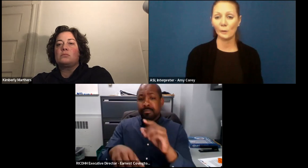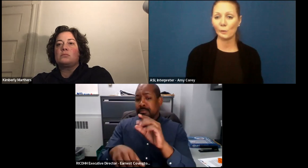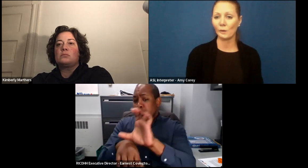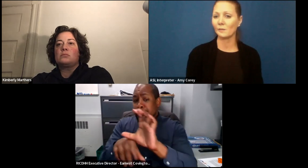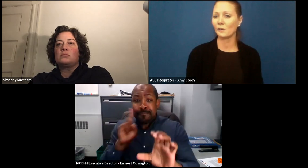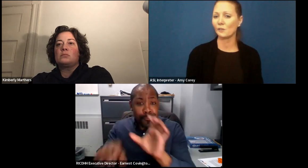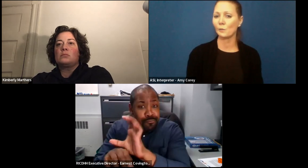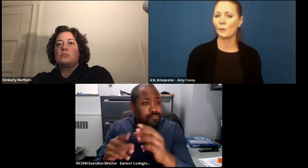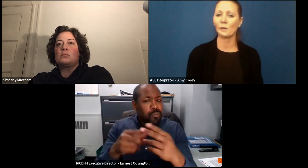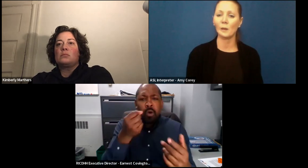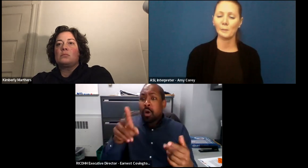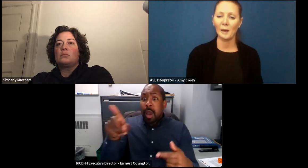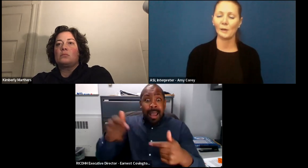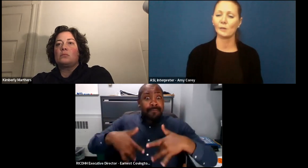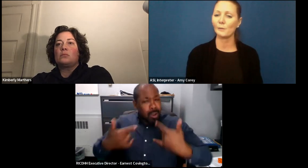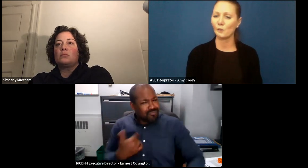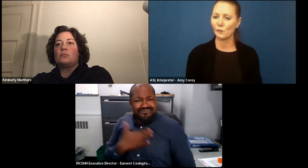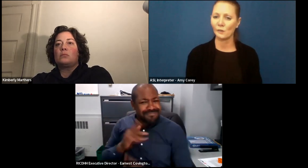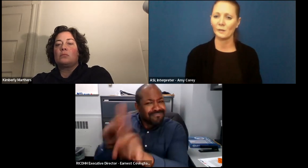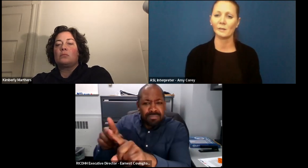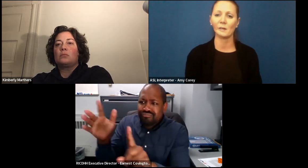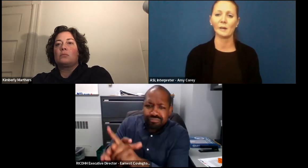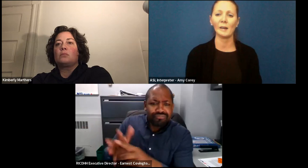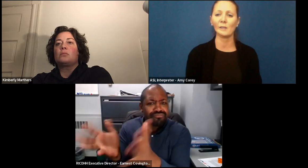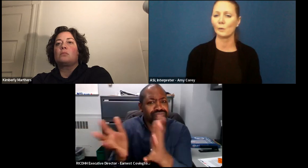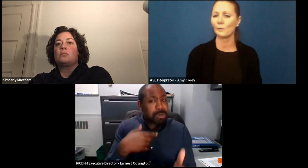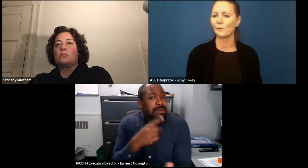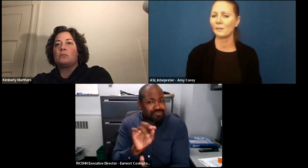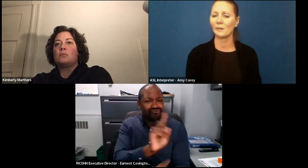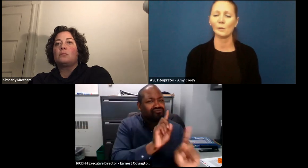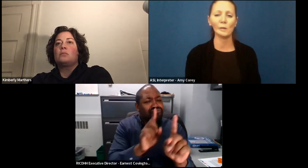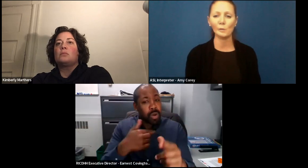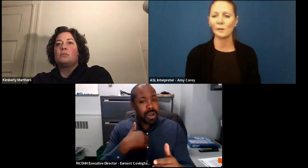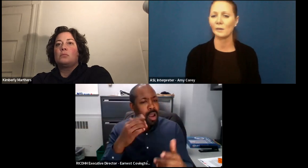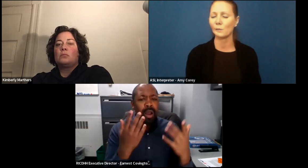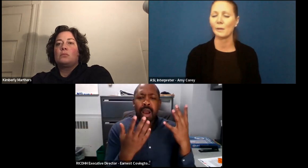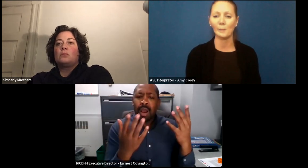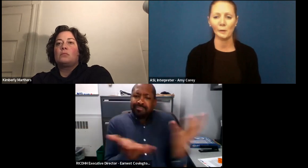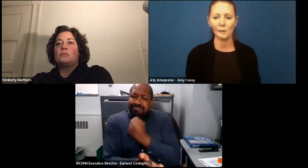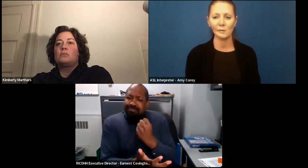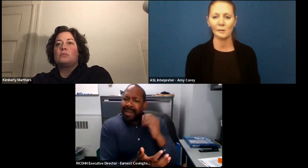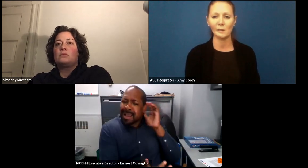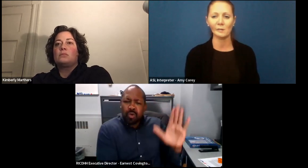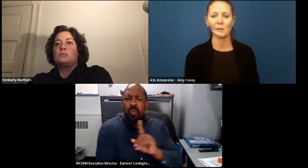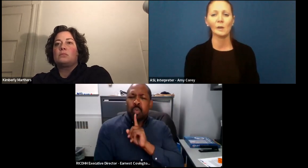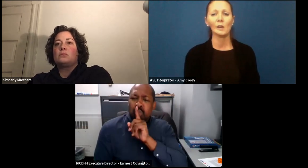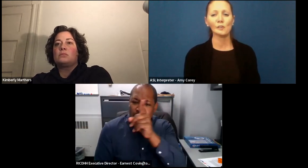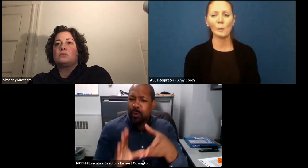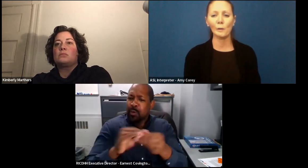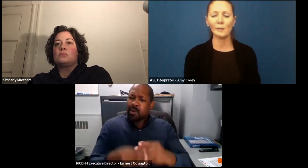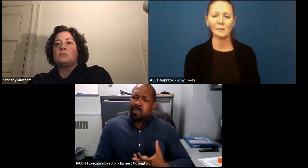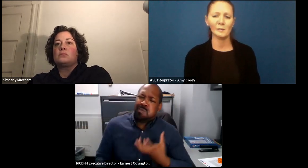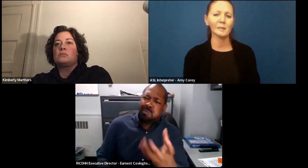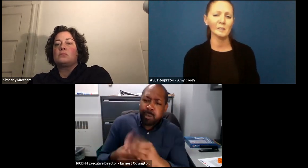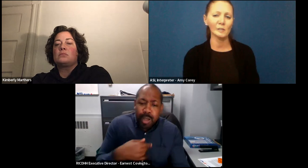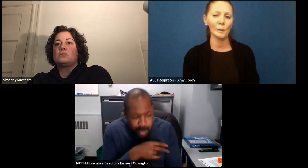reach out to organizations, whether it's alumni or deaf churches and any sort of events. We do tend to make appearances and show